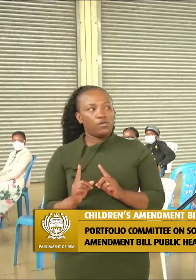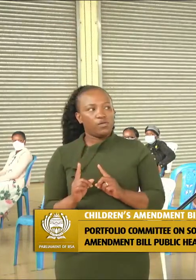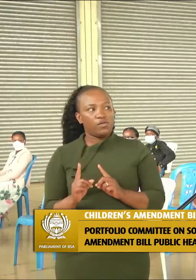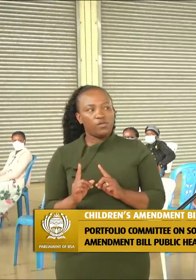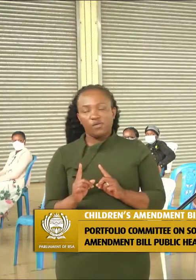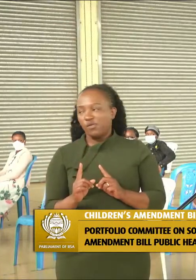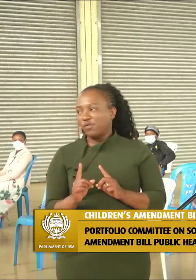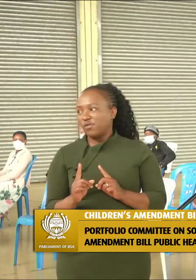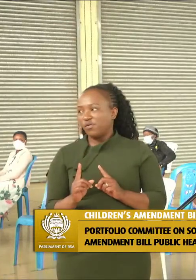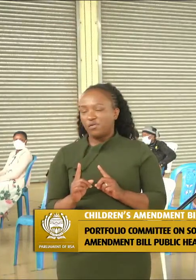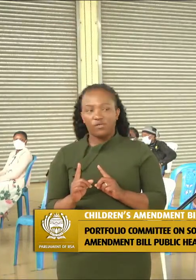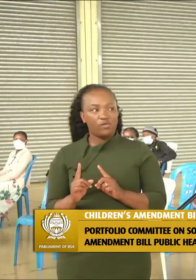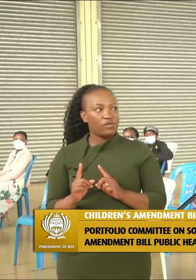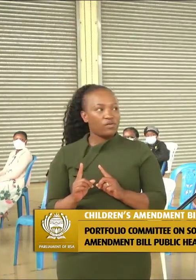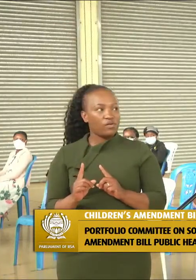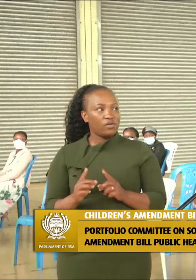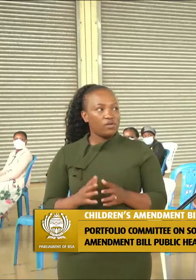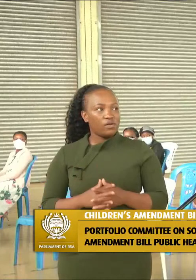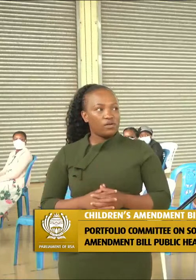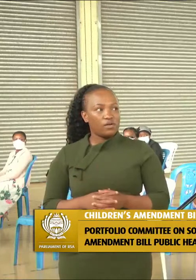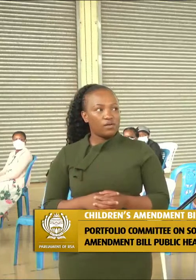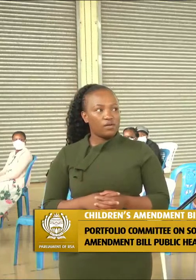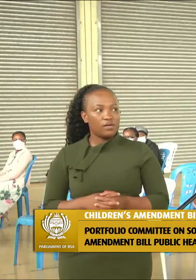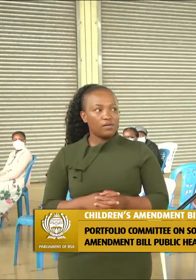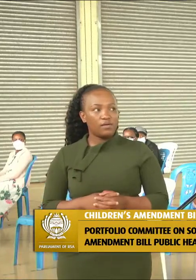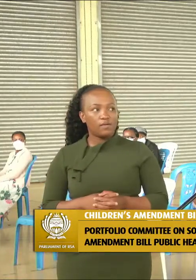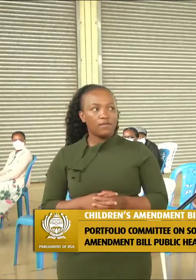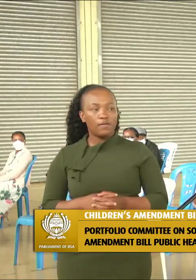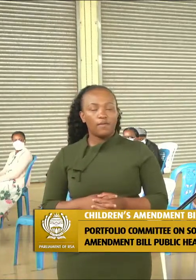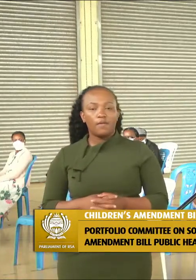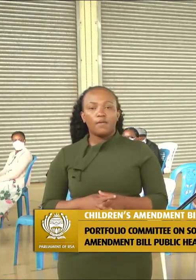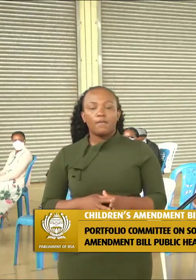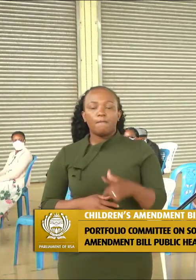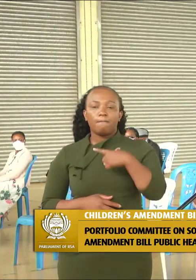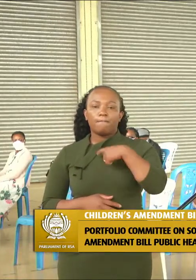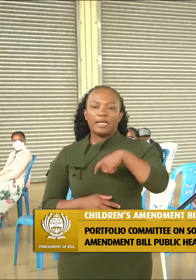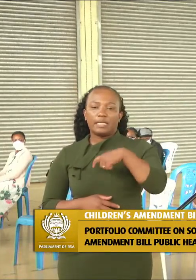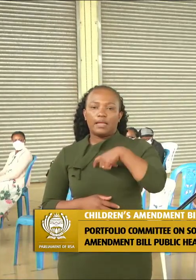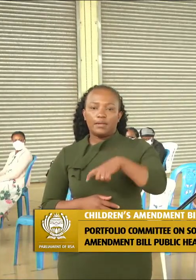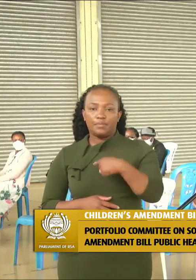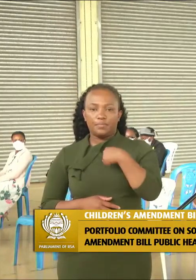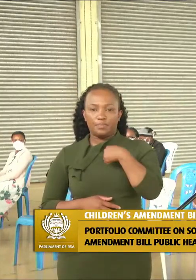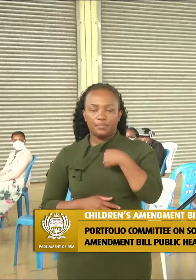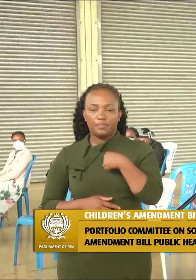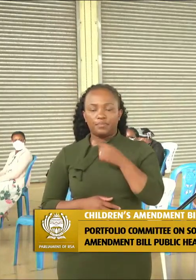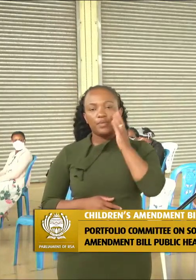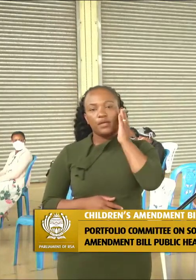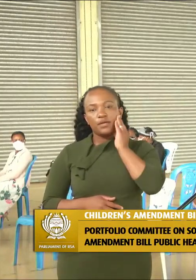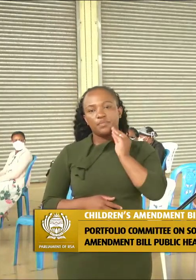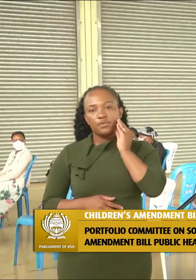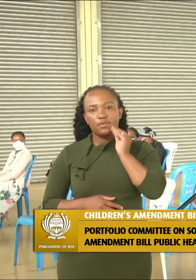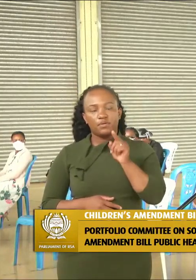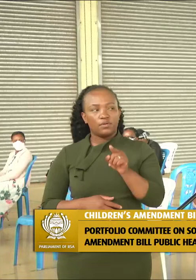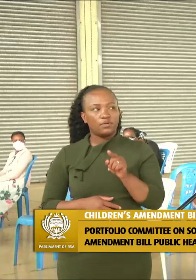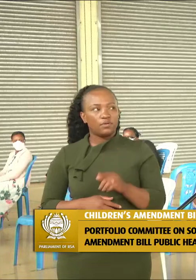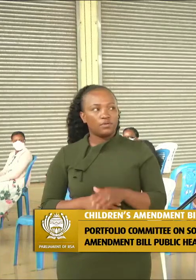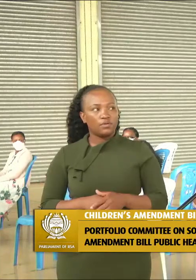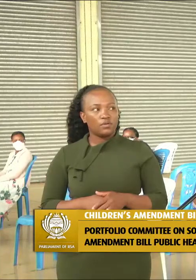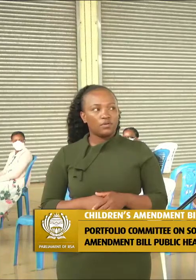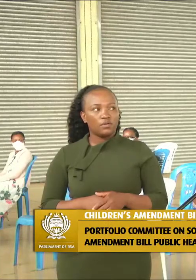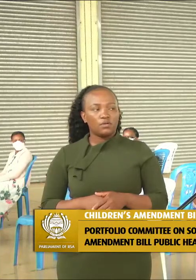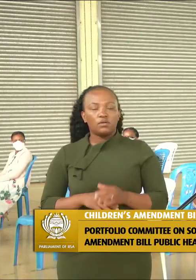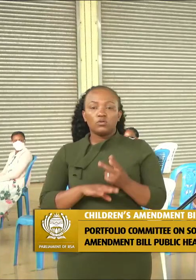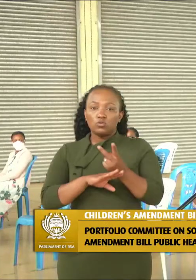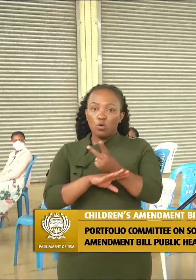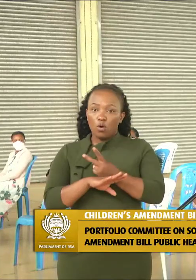zalembuzo ibuzile ke. So my personal experience, I get 2 hours with my child on a